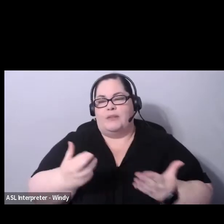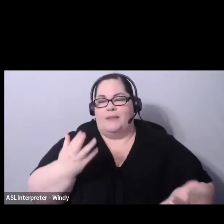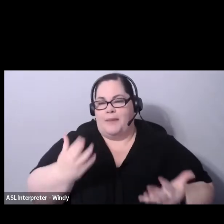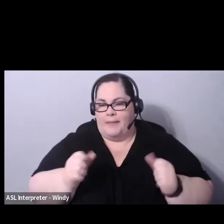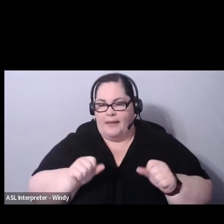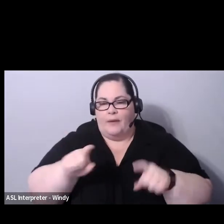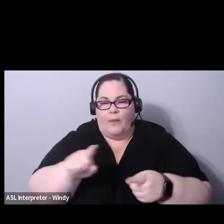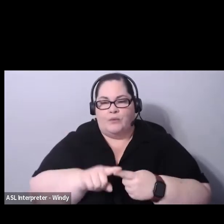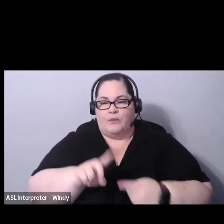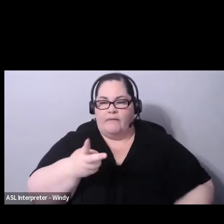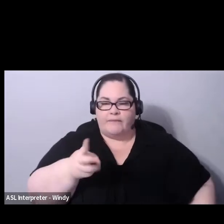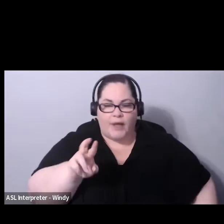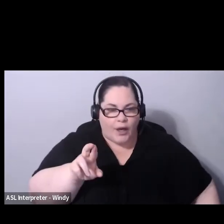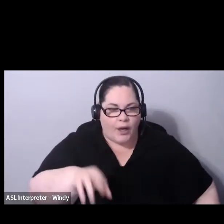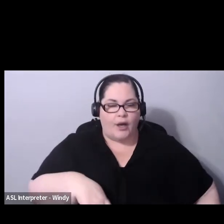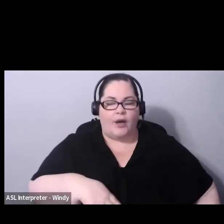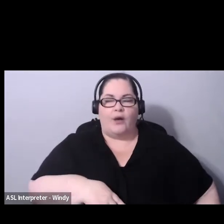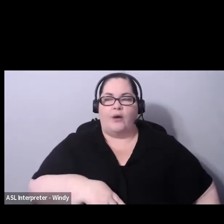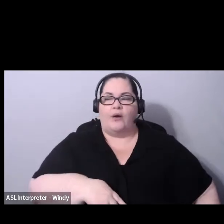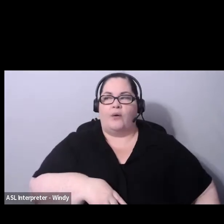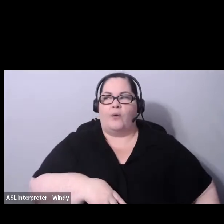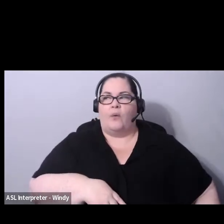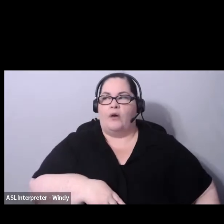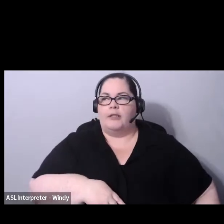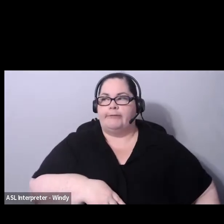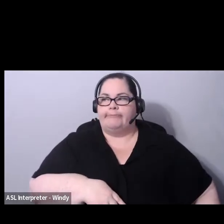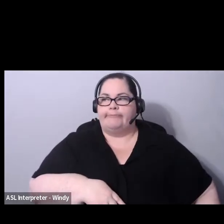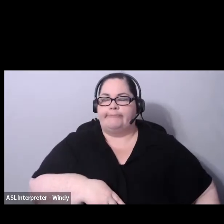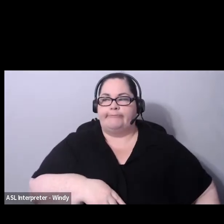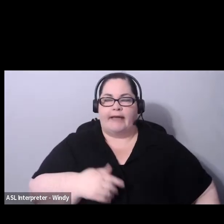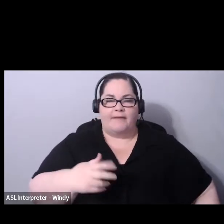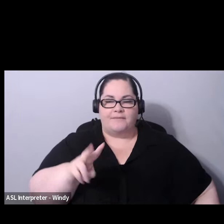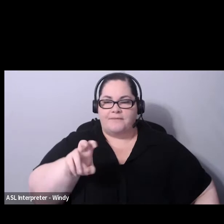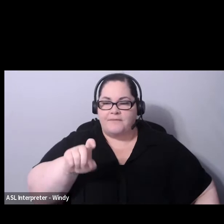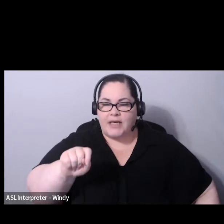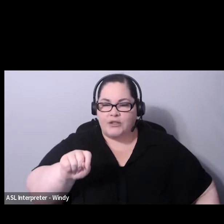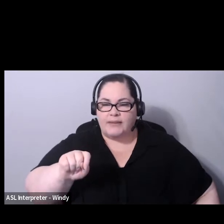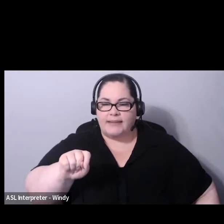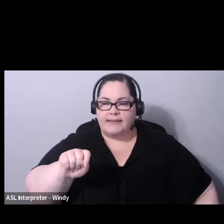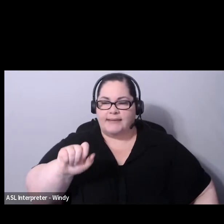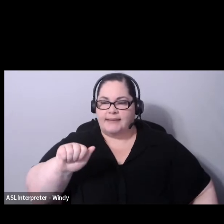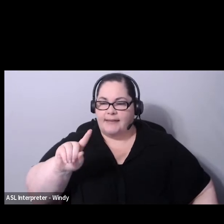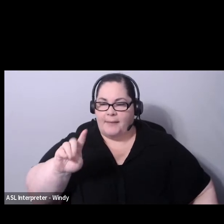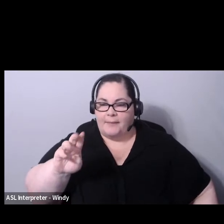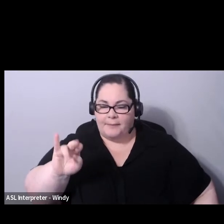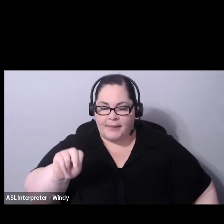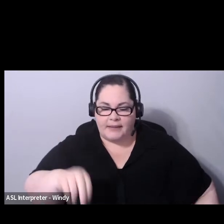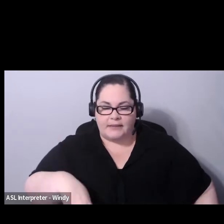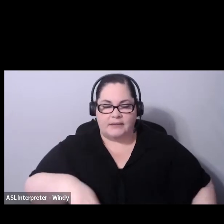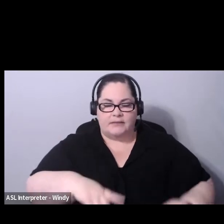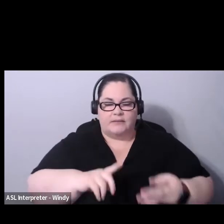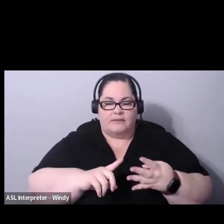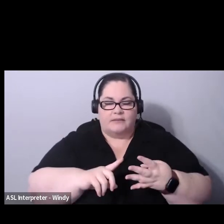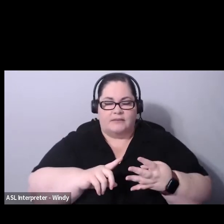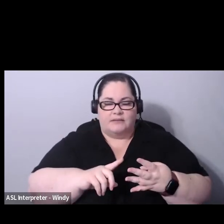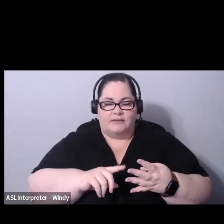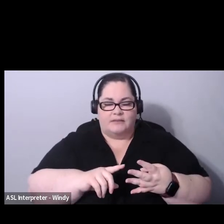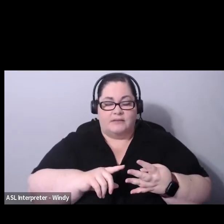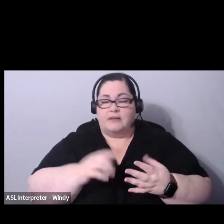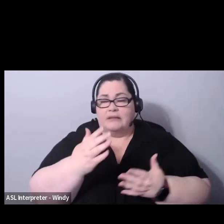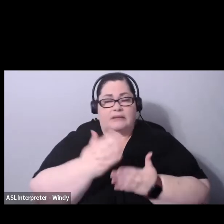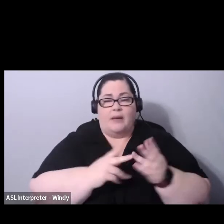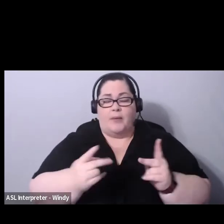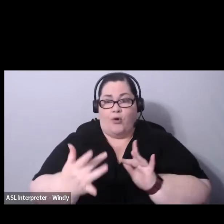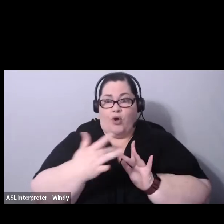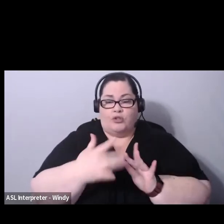to vocational rehab, Veterans Administration, some people even contact me not